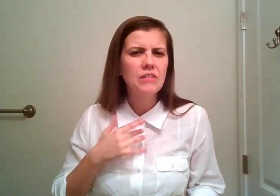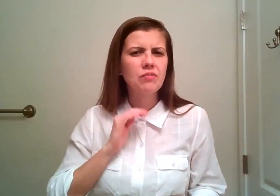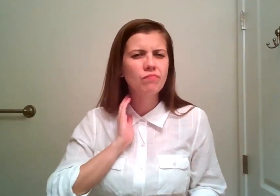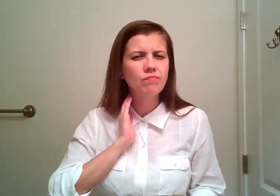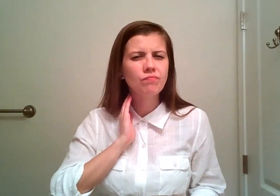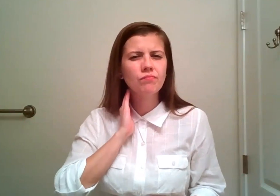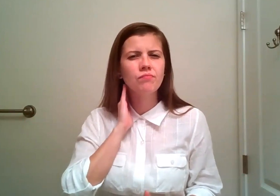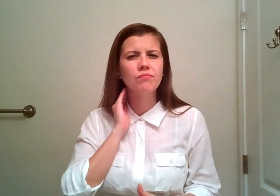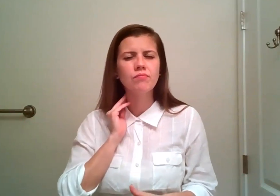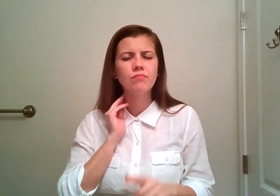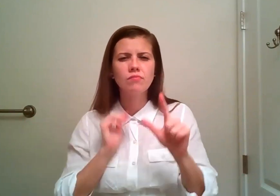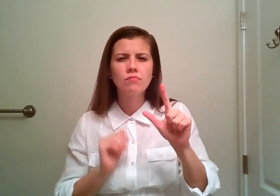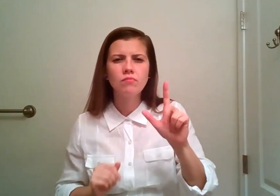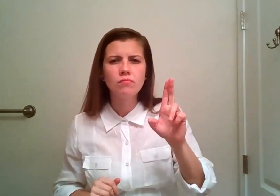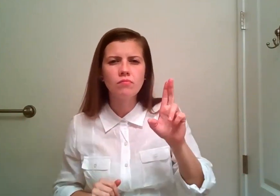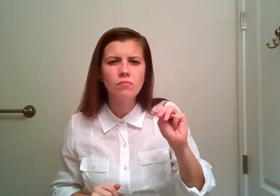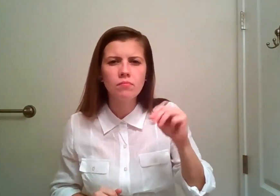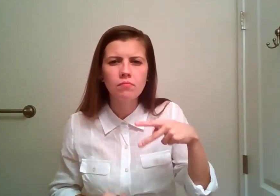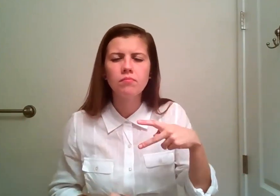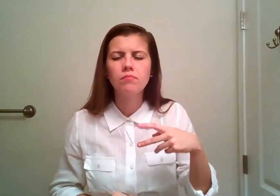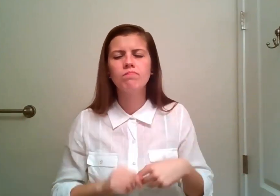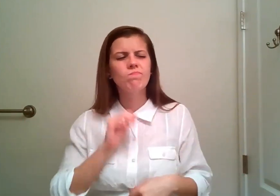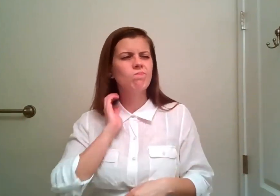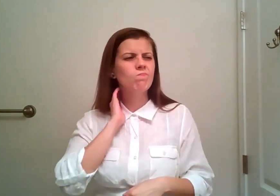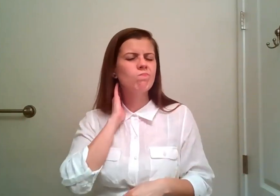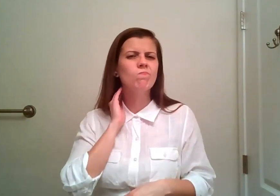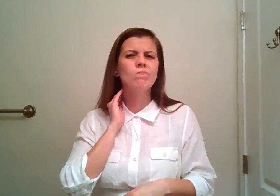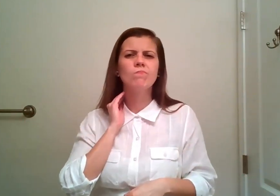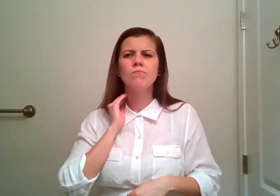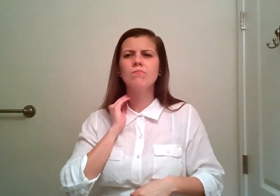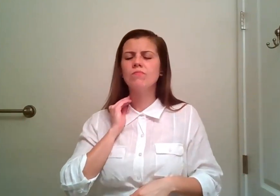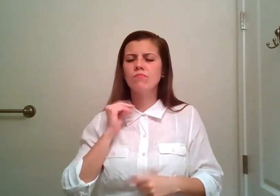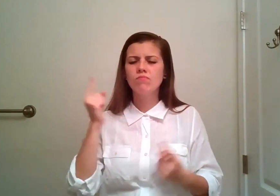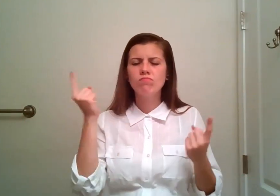but I remember feeling a lump on the back of my neck.